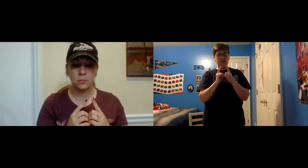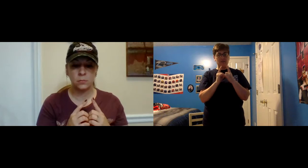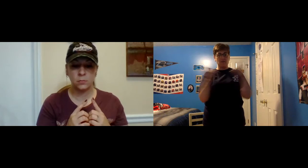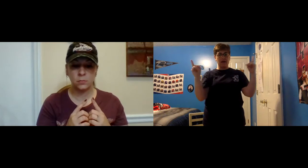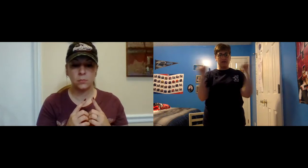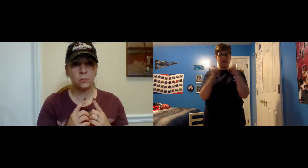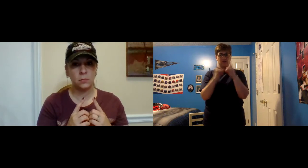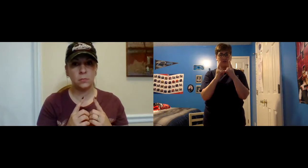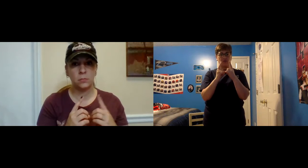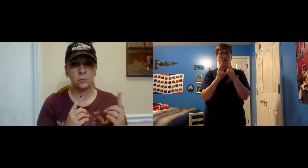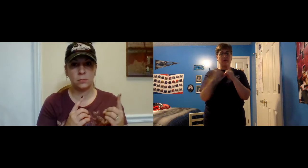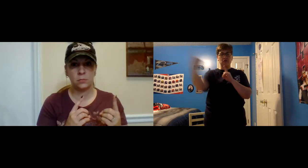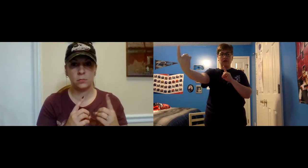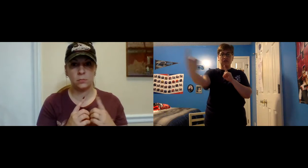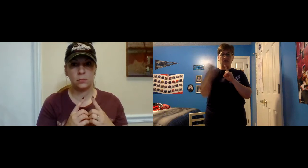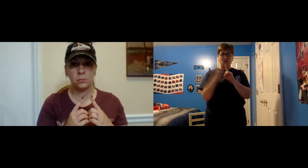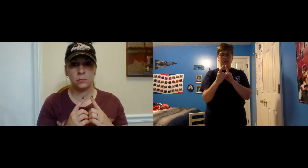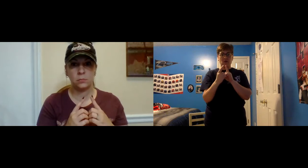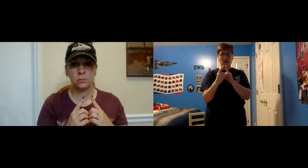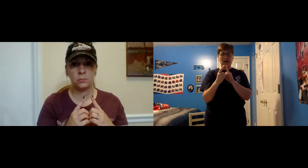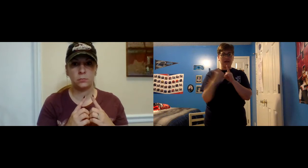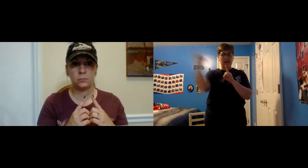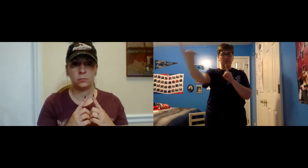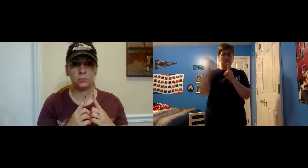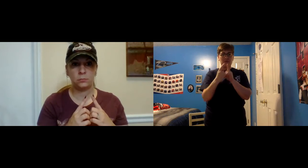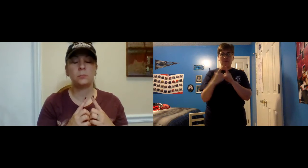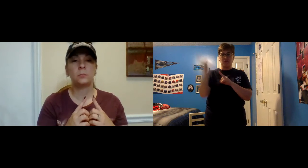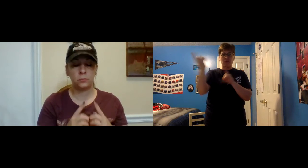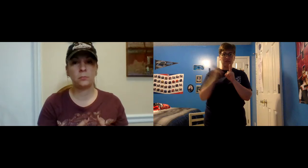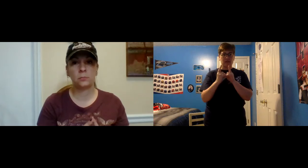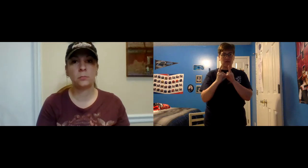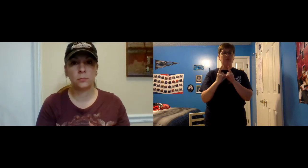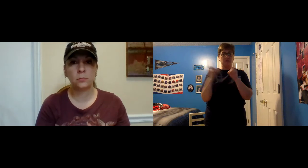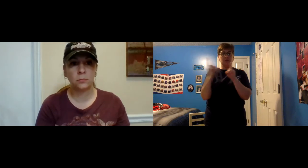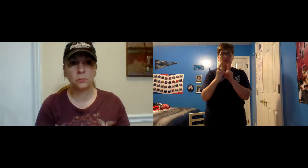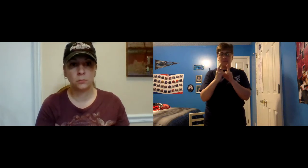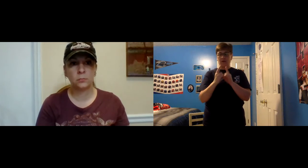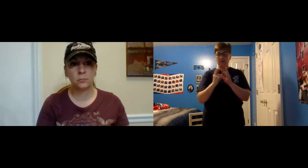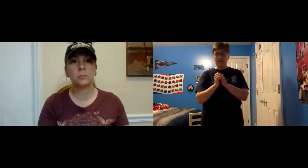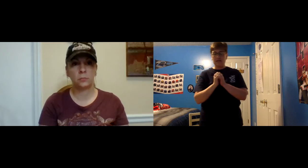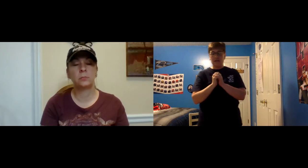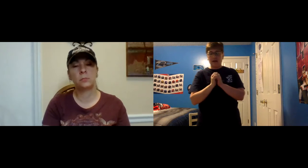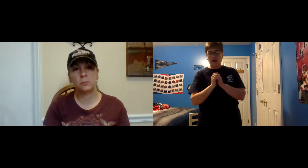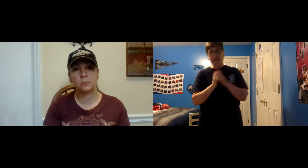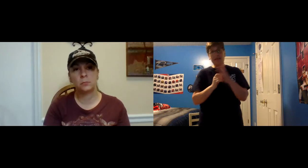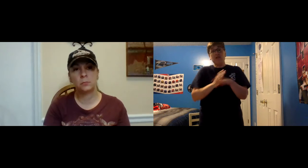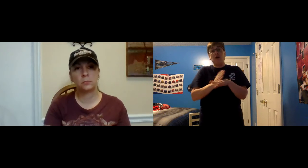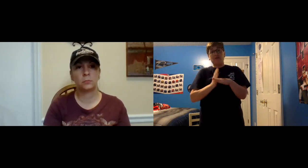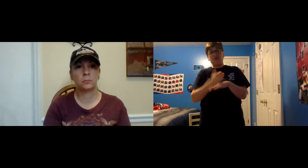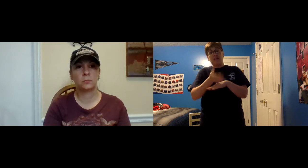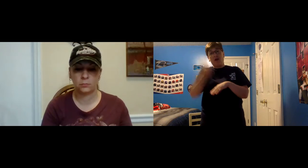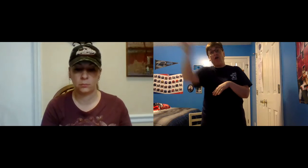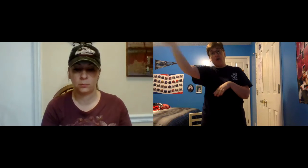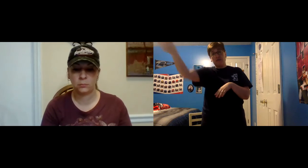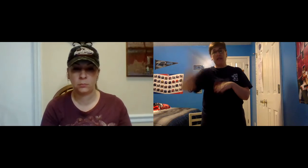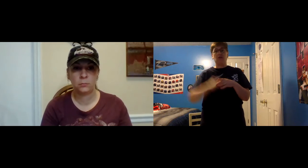all of them are right. You're just showing the direction of where they were at. He came to meet me from over there, meet. And then you don't have to